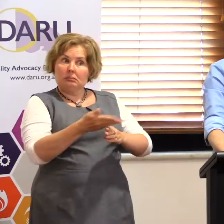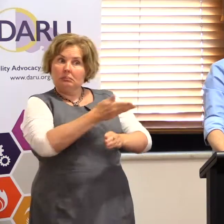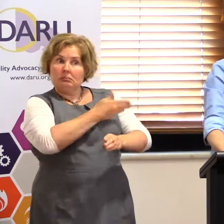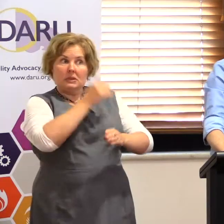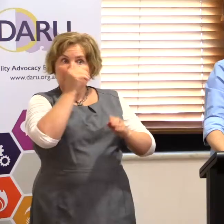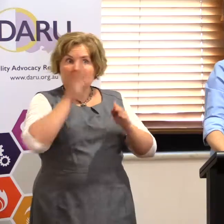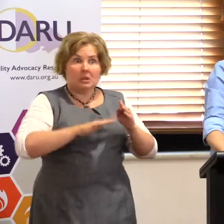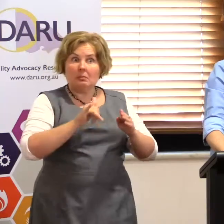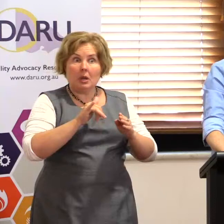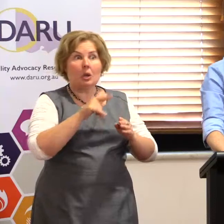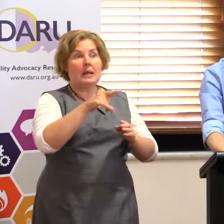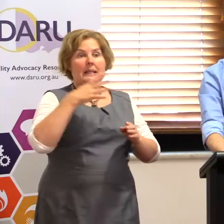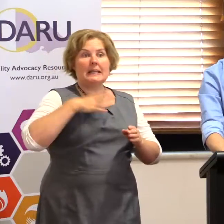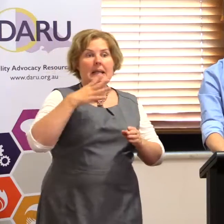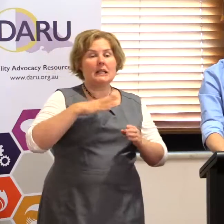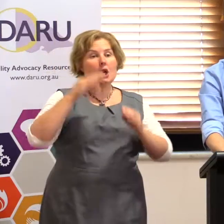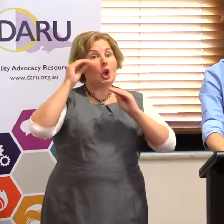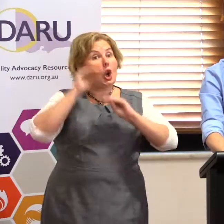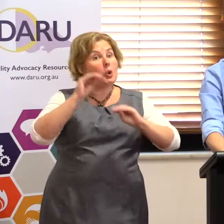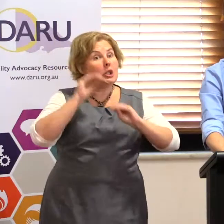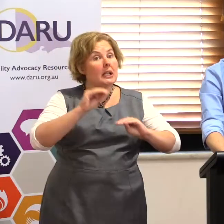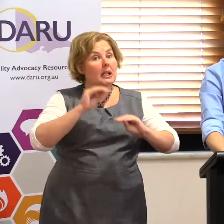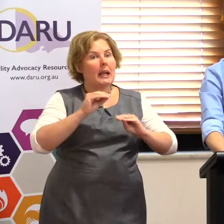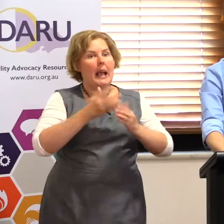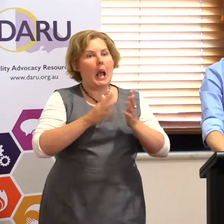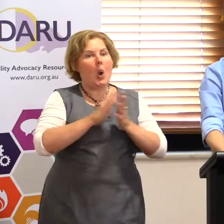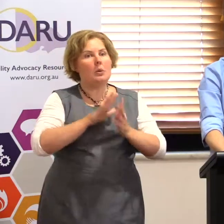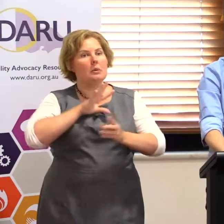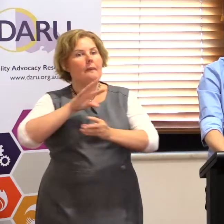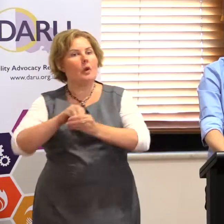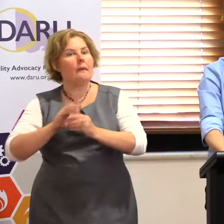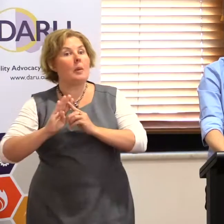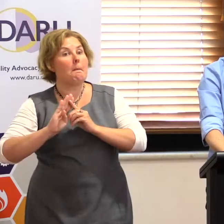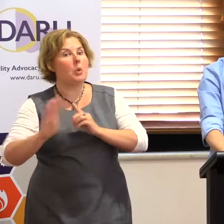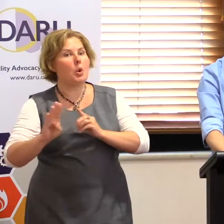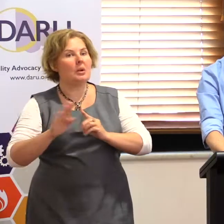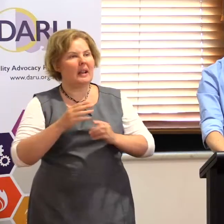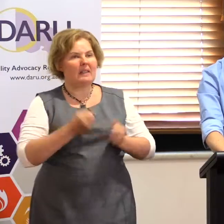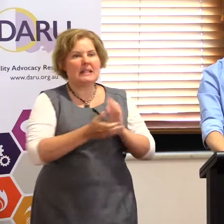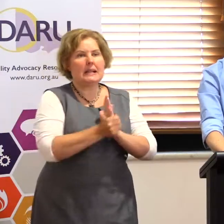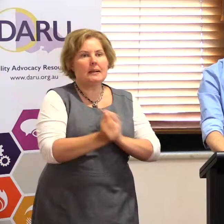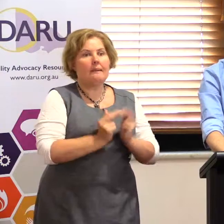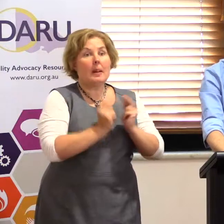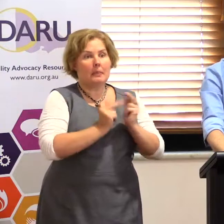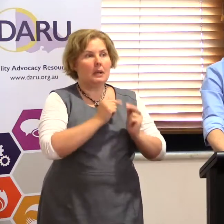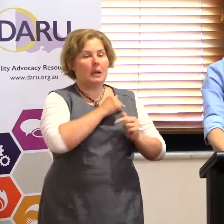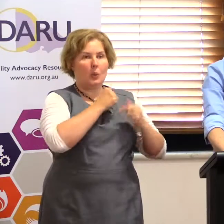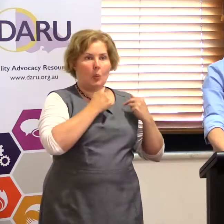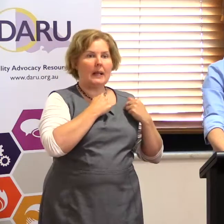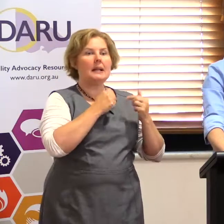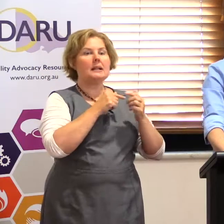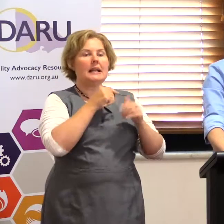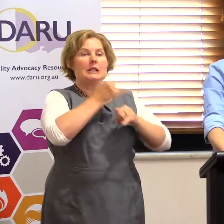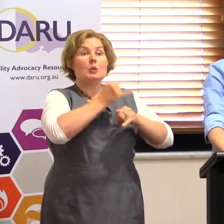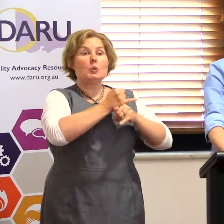Leadership Institute can provide that. And there's also a National Register of Disability Leaders that we're